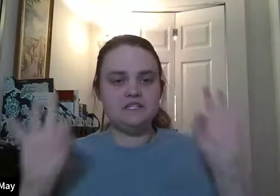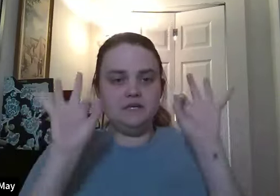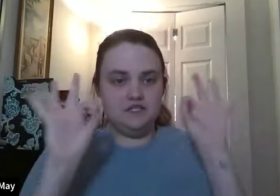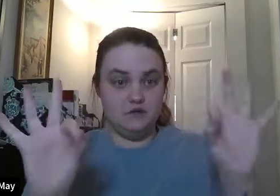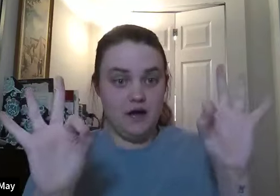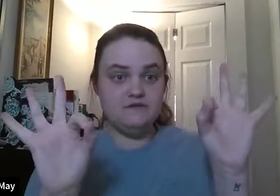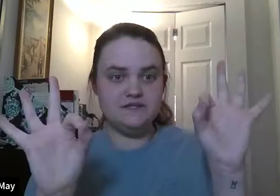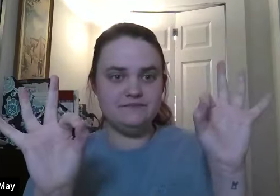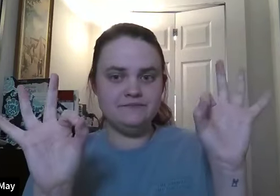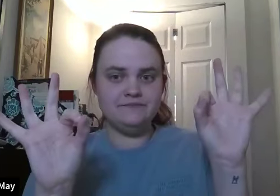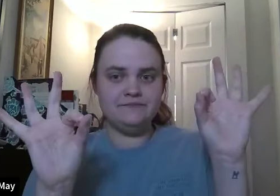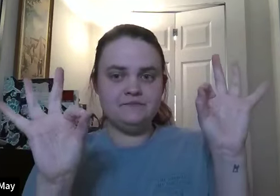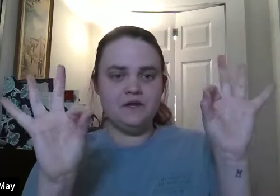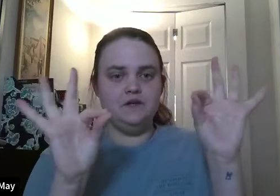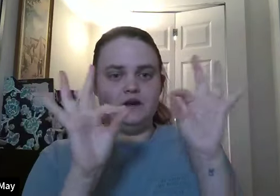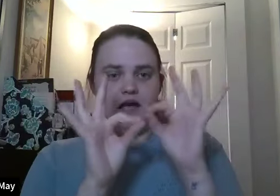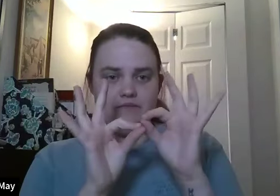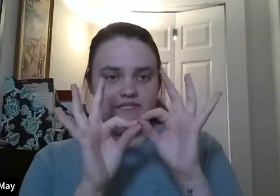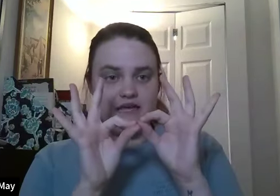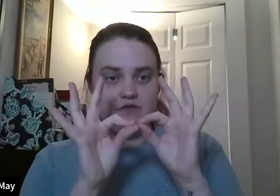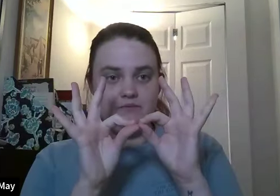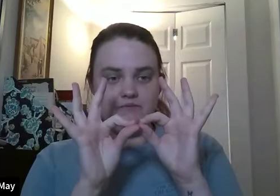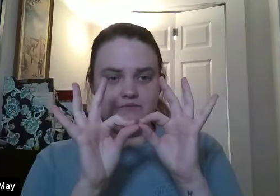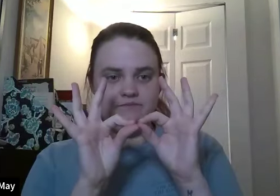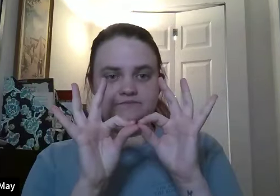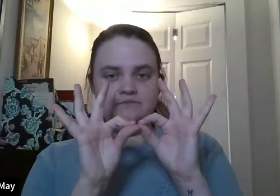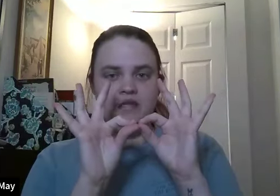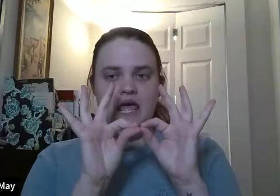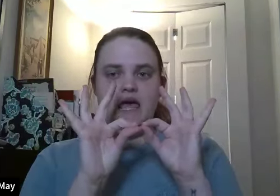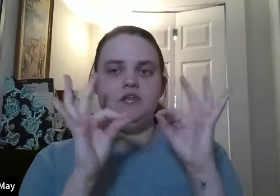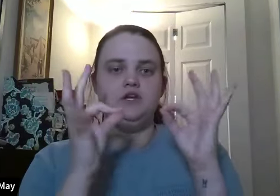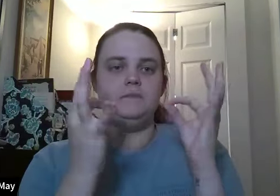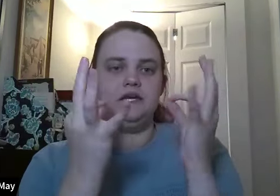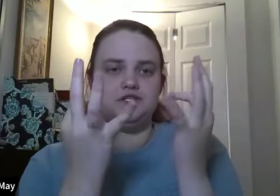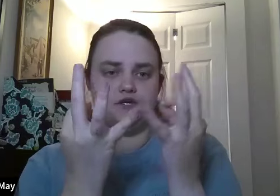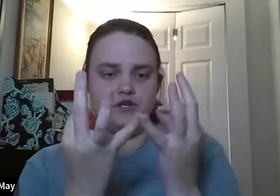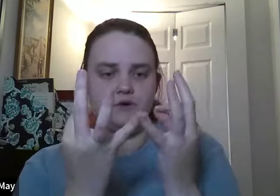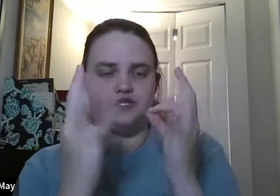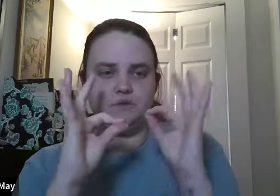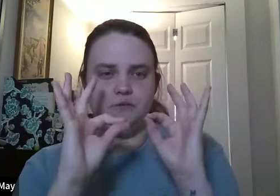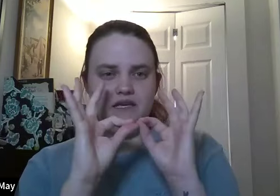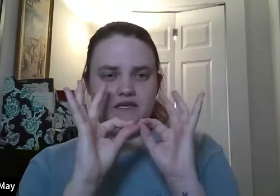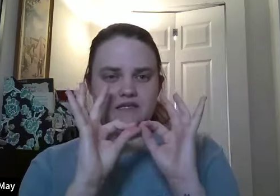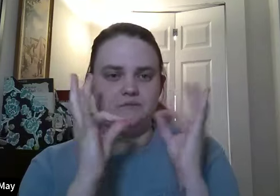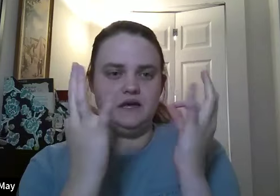be 2 F's. You're gonna have them together, and then you're gonna make a circular motion where your pinkies end up